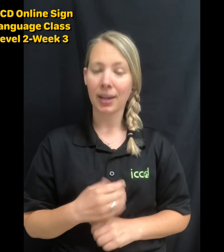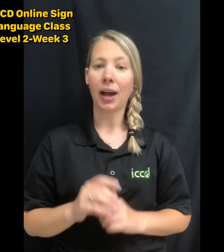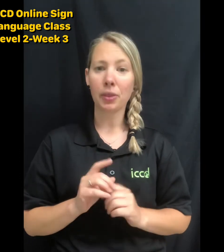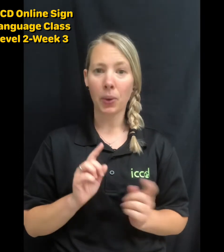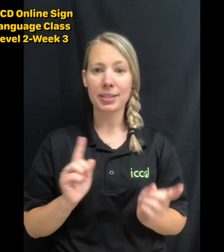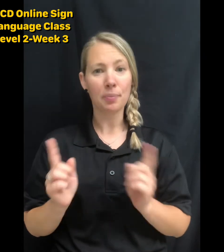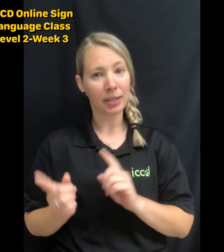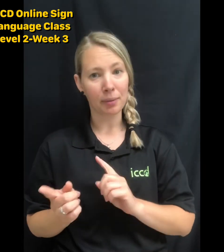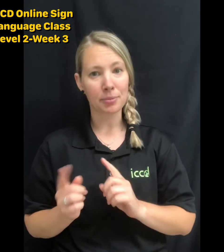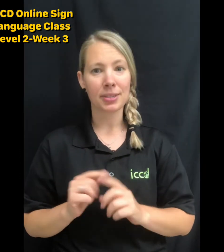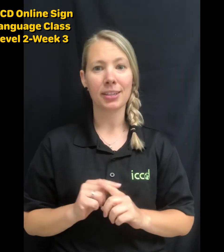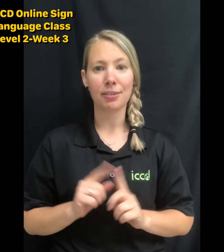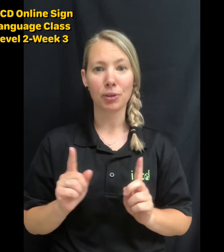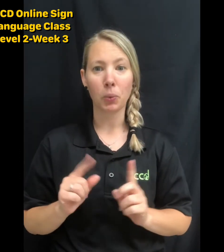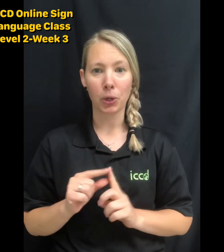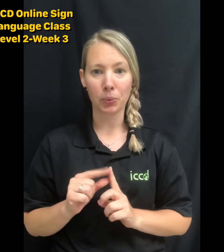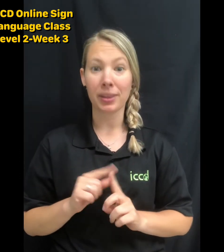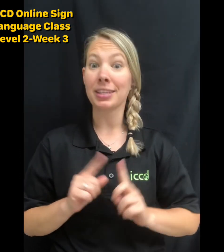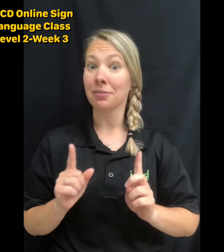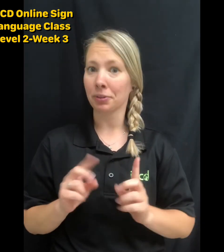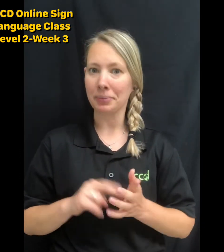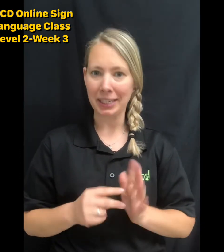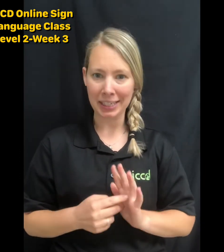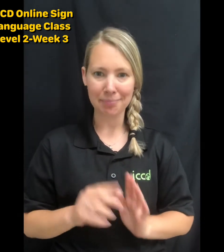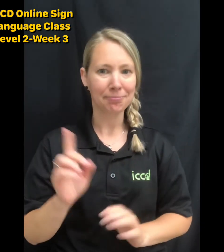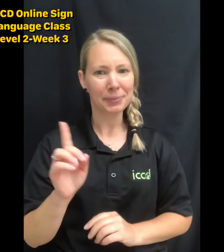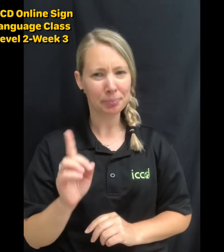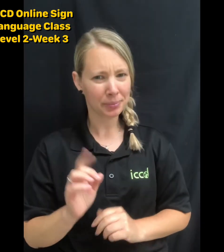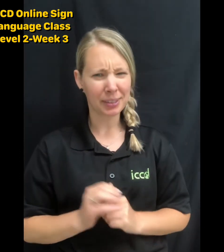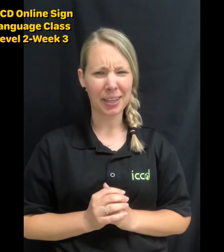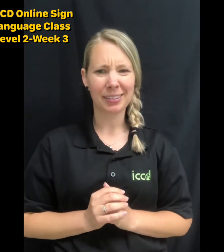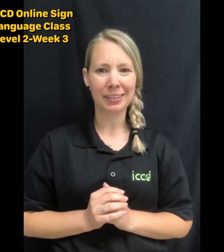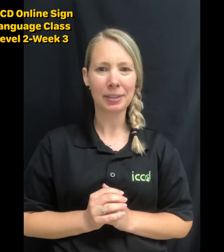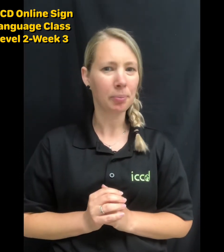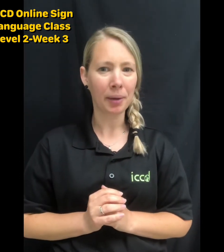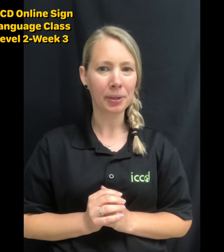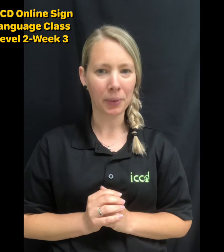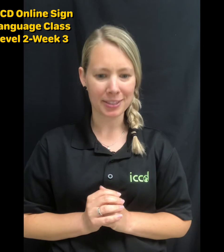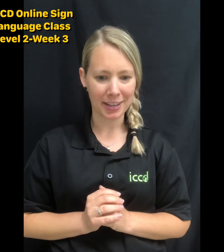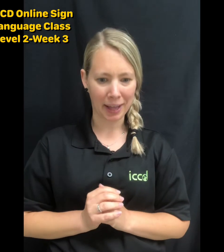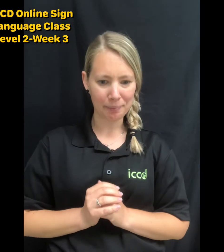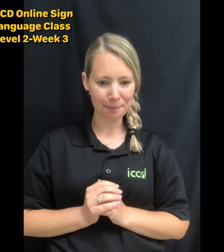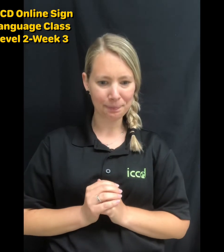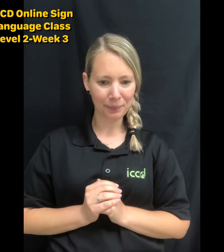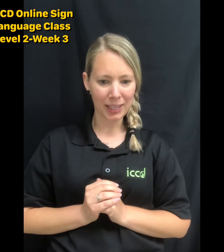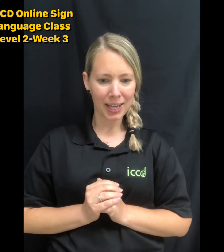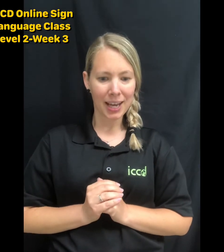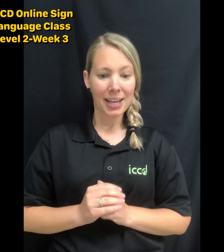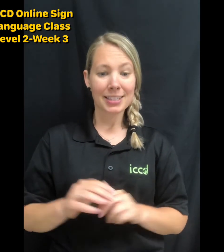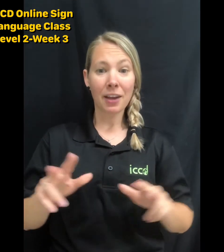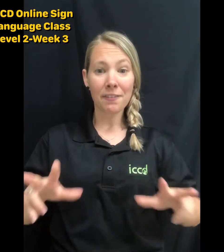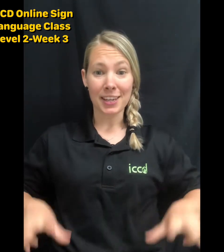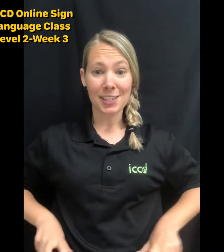Otherwise it becomes a different word with a different meaning. Technically you probably don't want to sign that. Selfish.